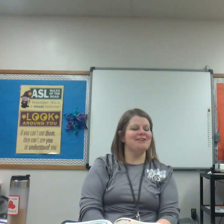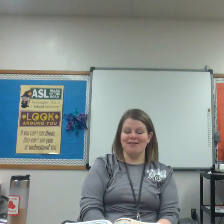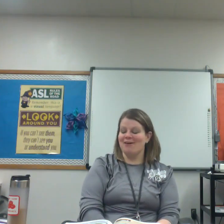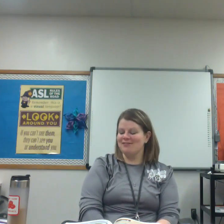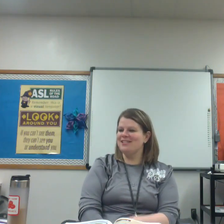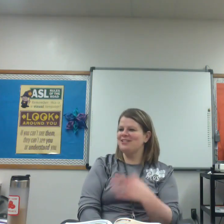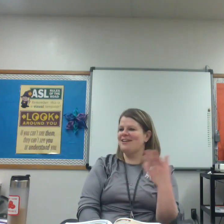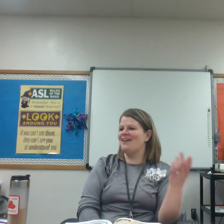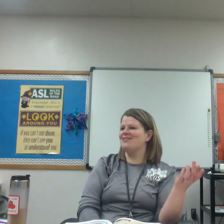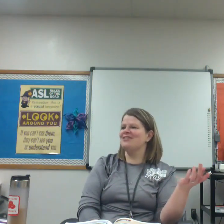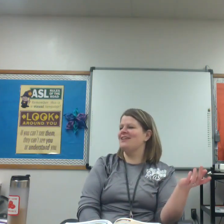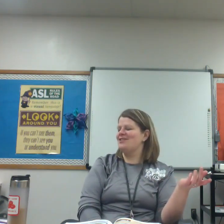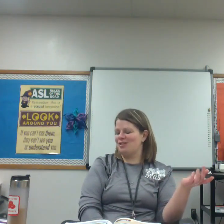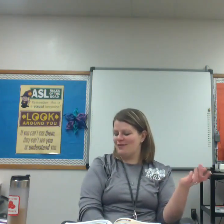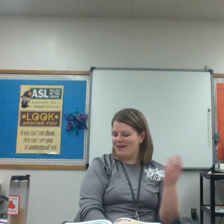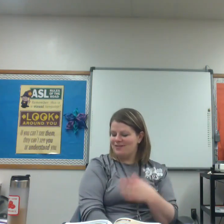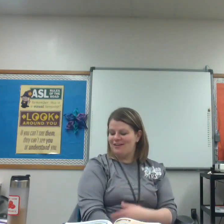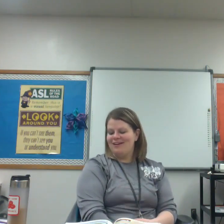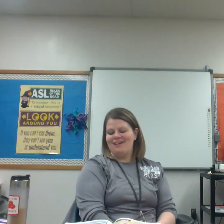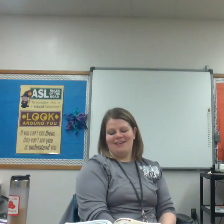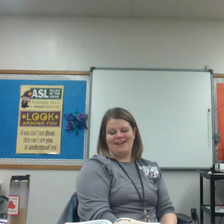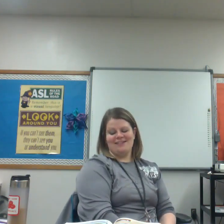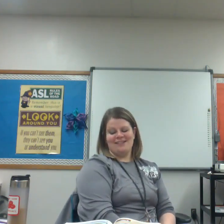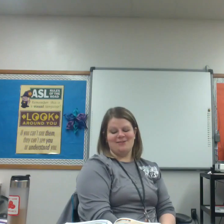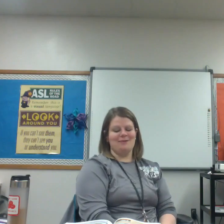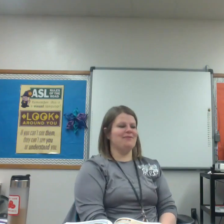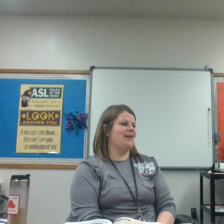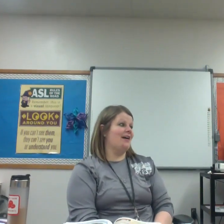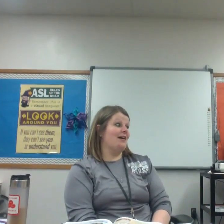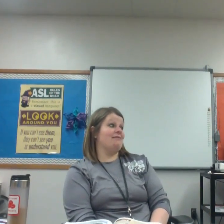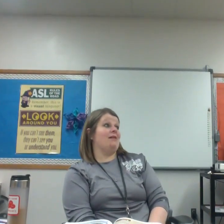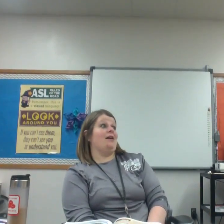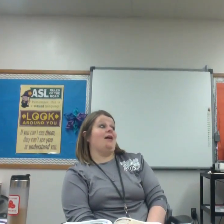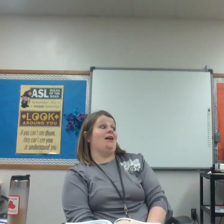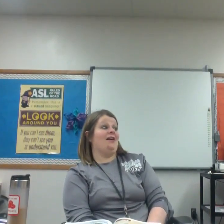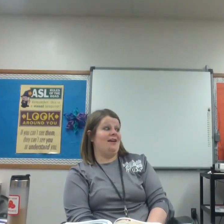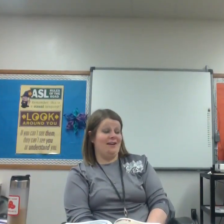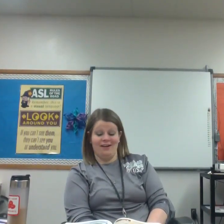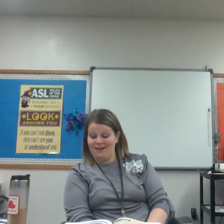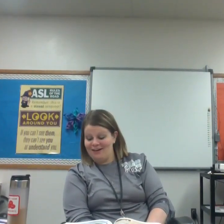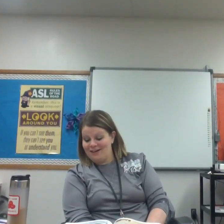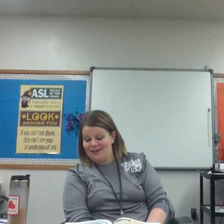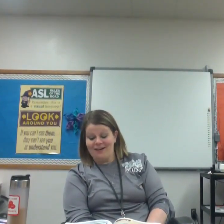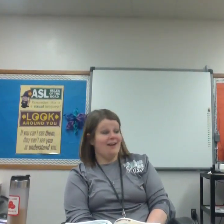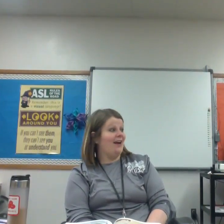you go. See, she did it. She did it. She survived. Yeah, I can't Lindsay, raise an number eyebrow, so five. we're just gonna go like.